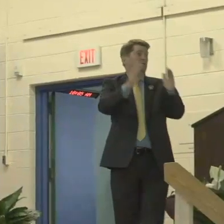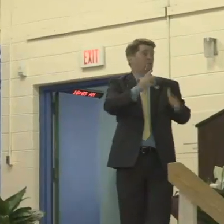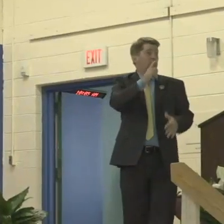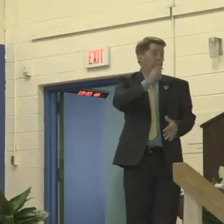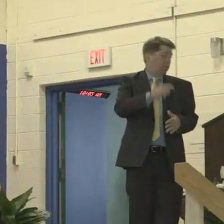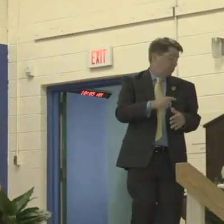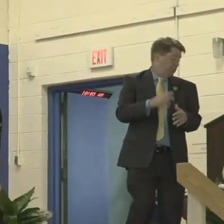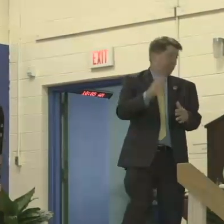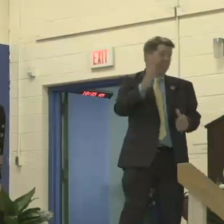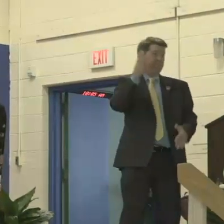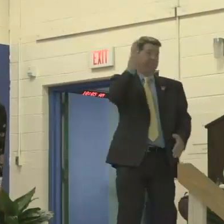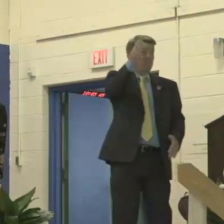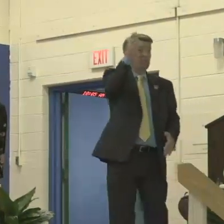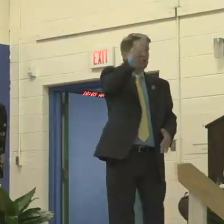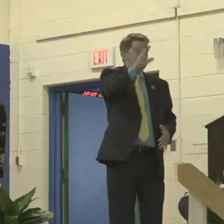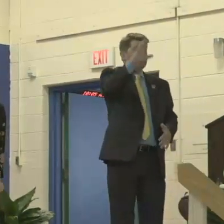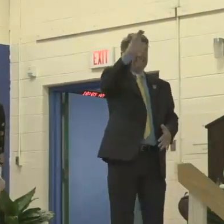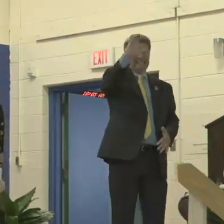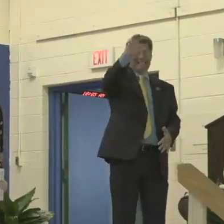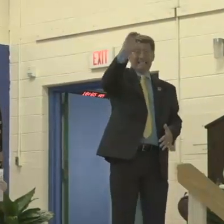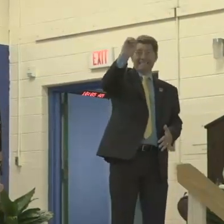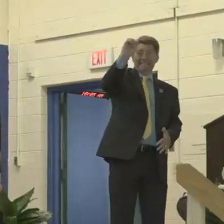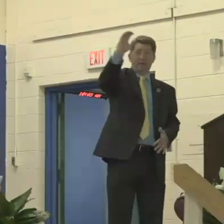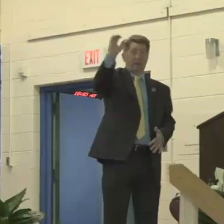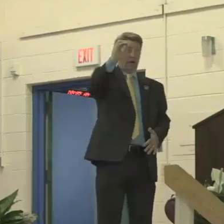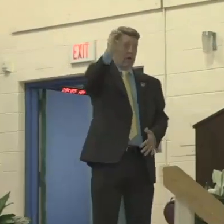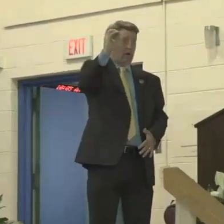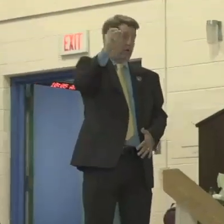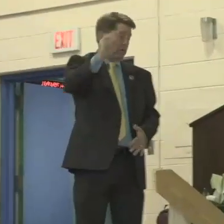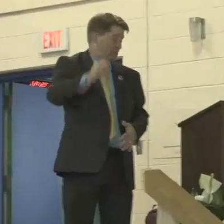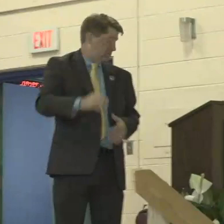The next person is a future CEO